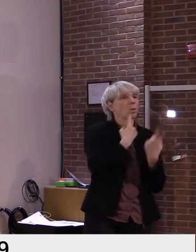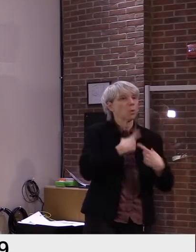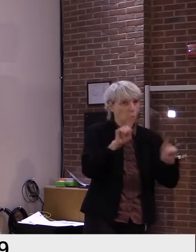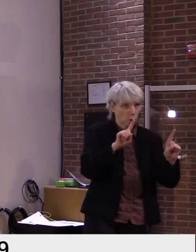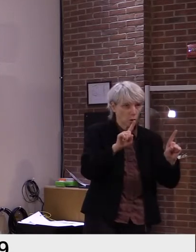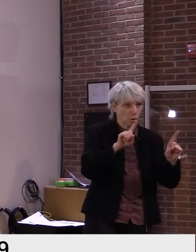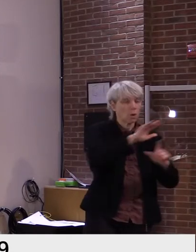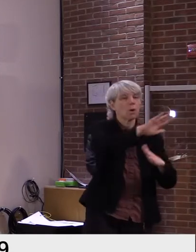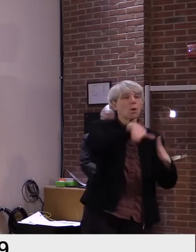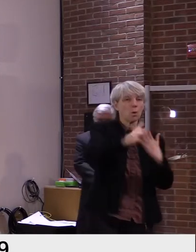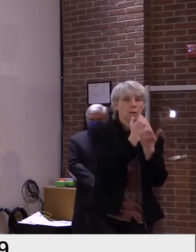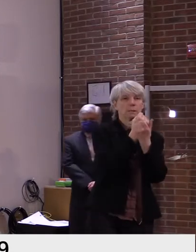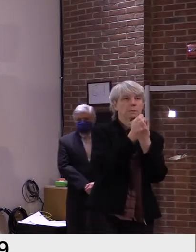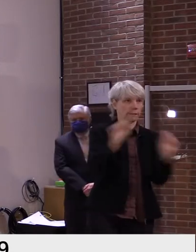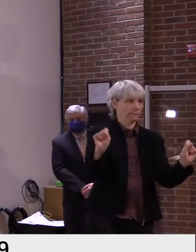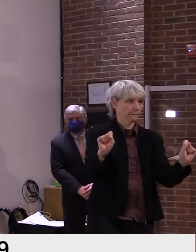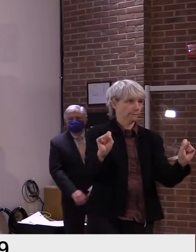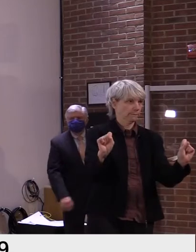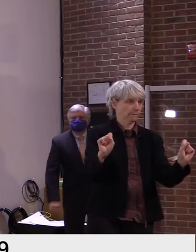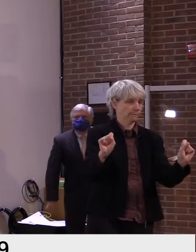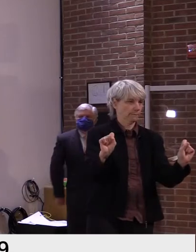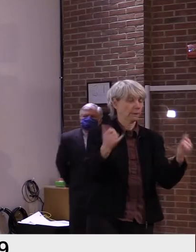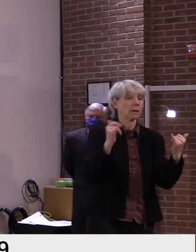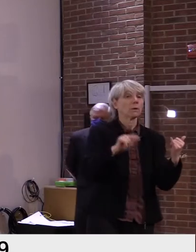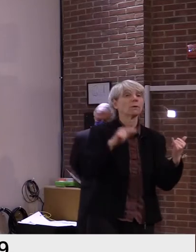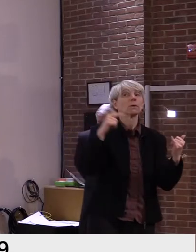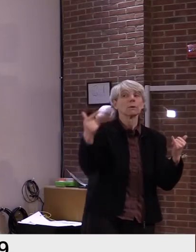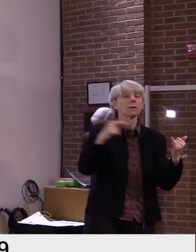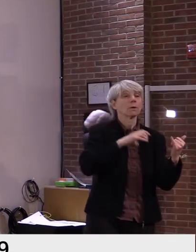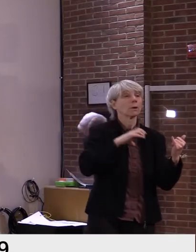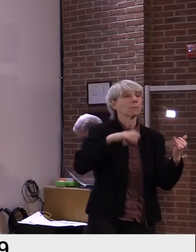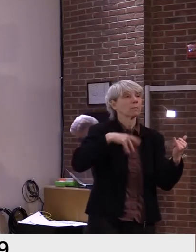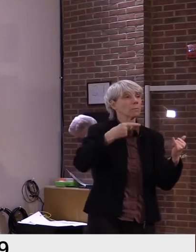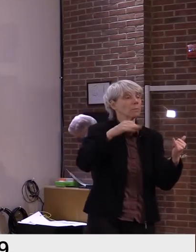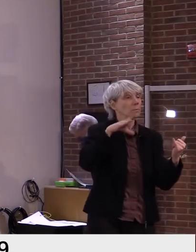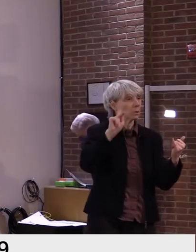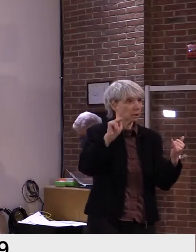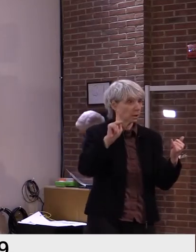safe vaccines. I'll now turn it over to Commissioner Pichek